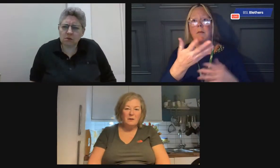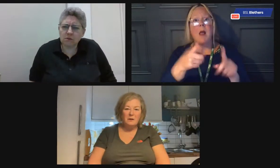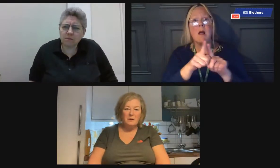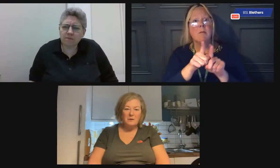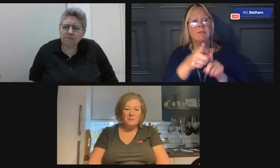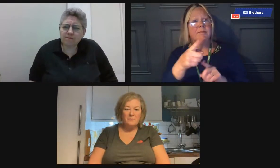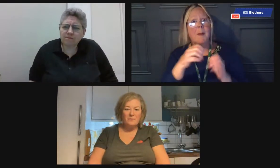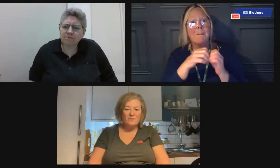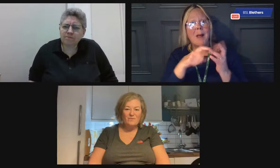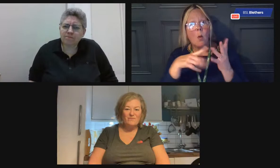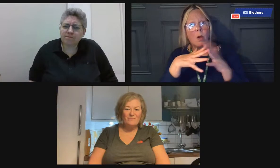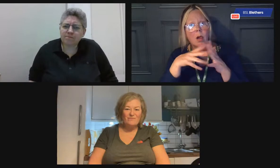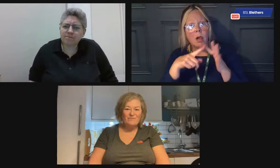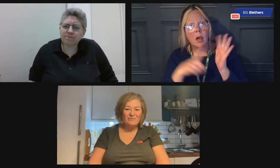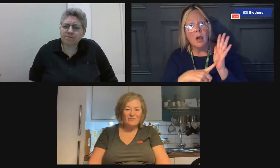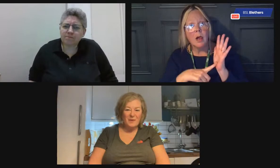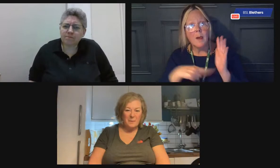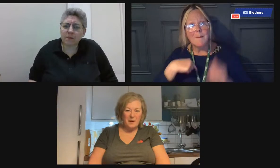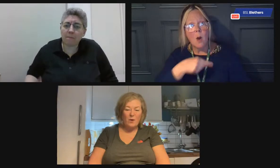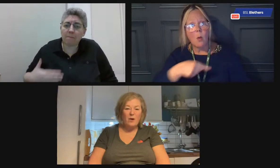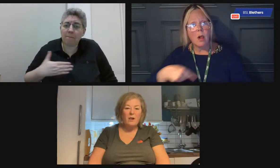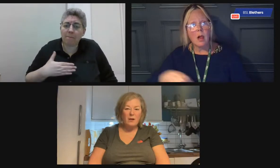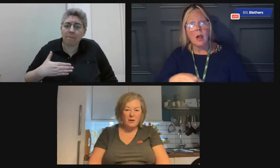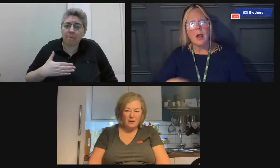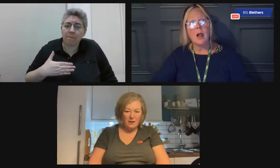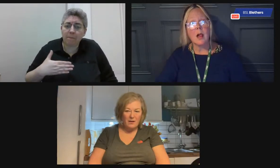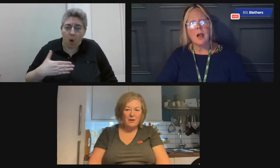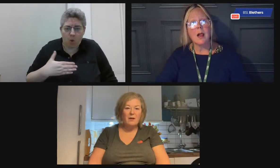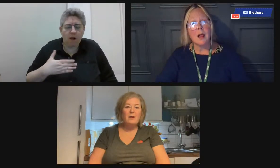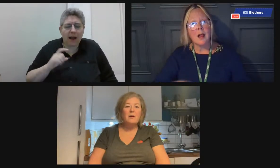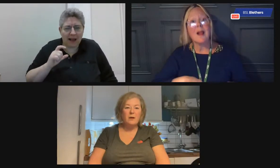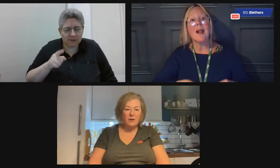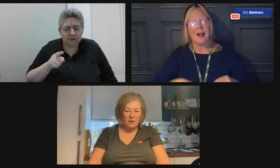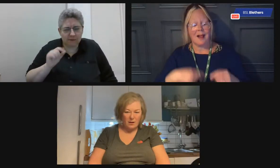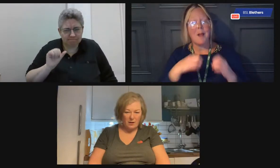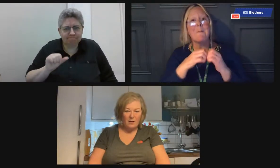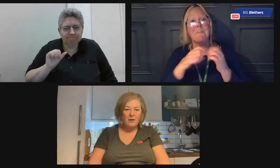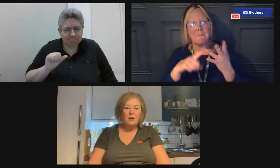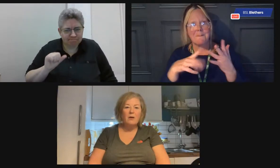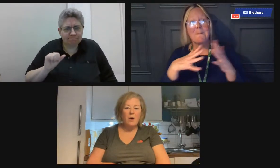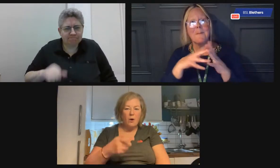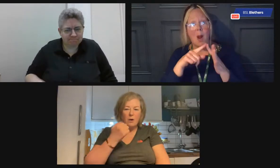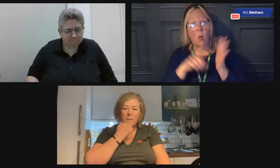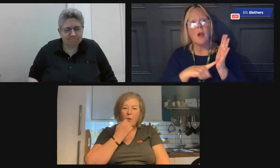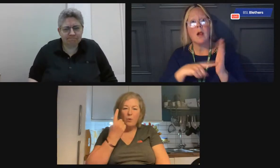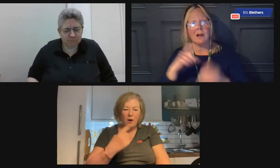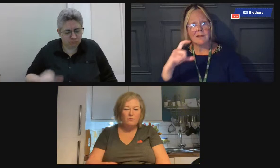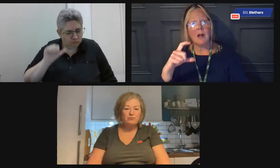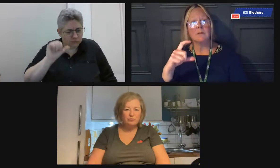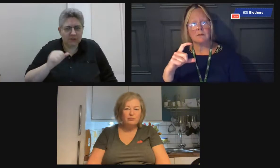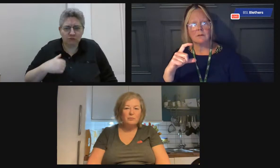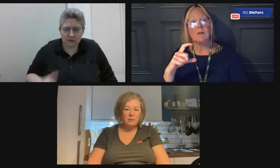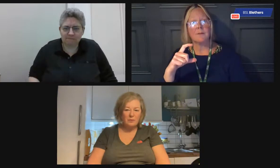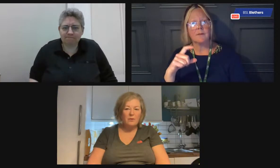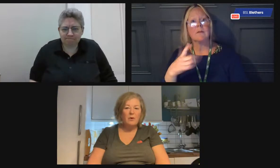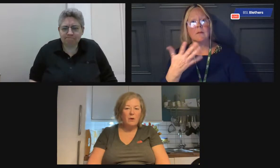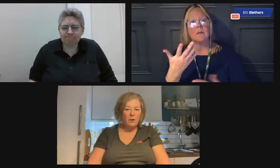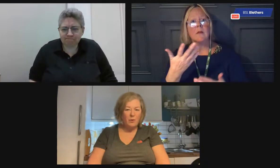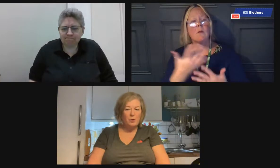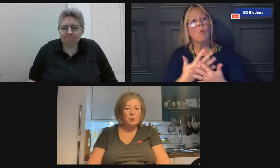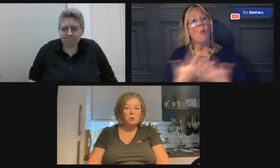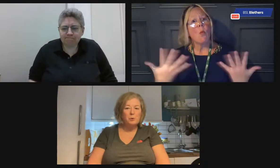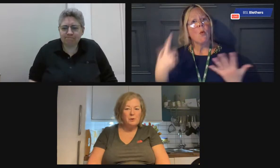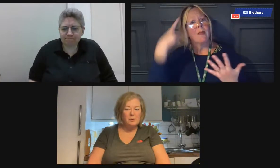maybe So, something relating to a particular cancer? yeah, certainly with the bowel cancer,